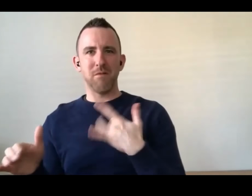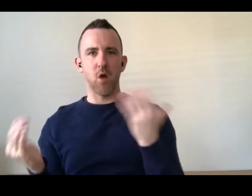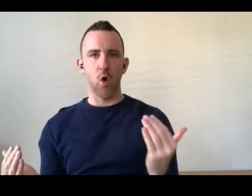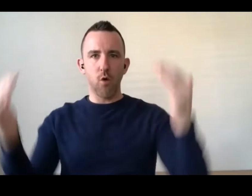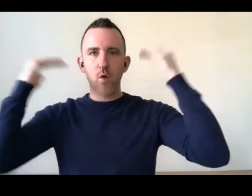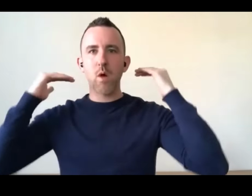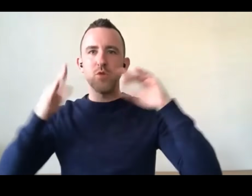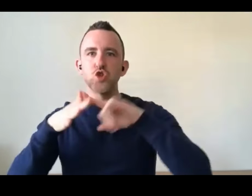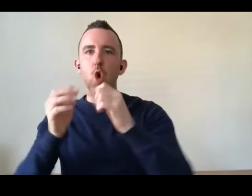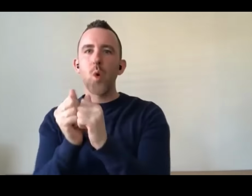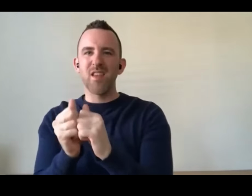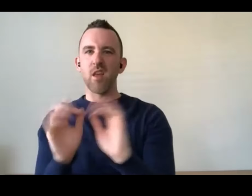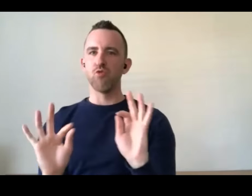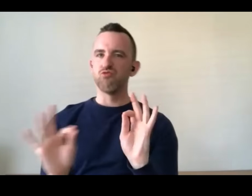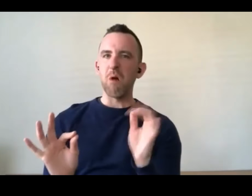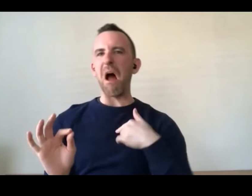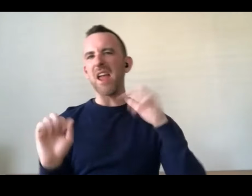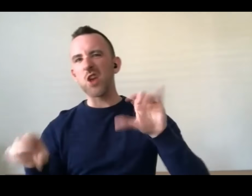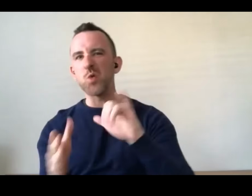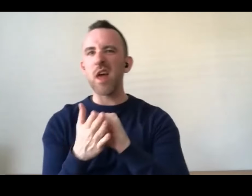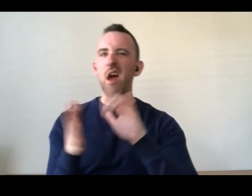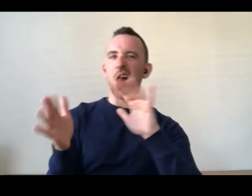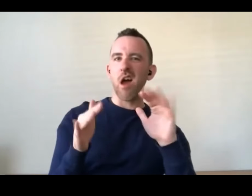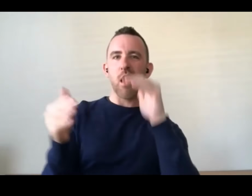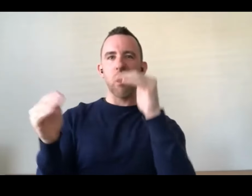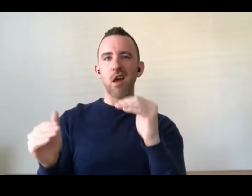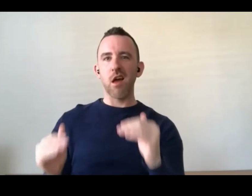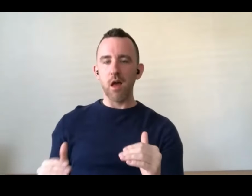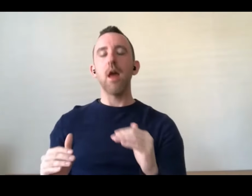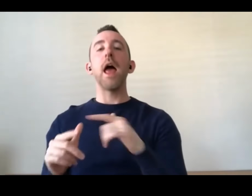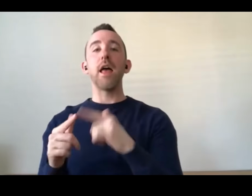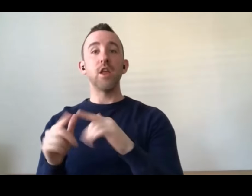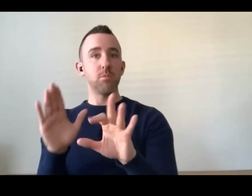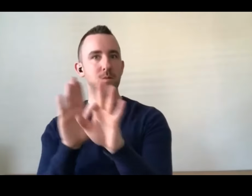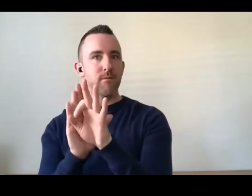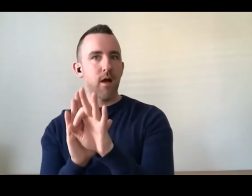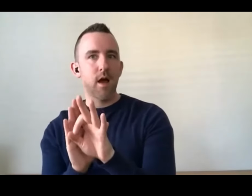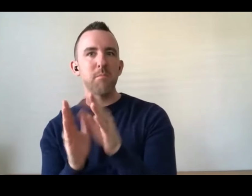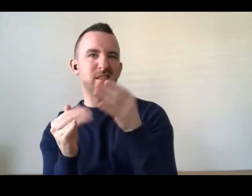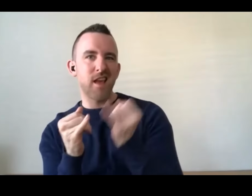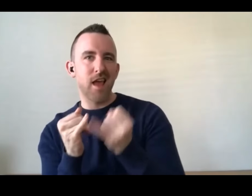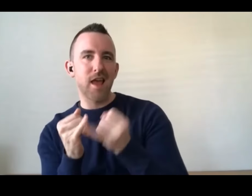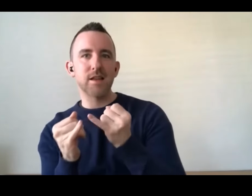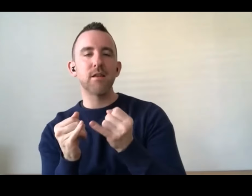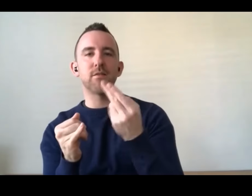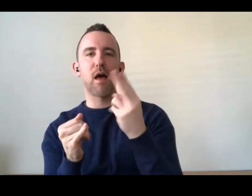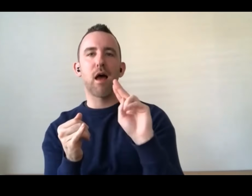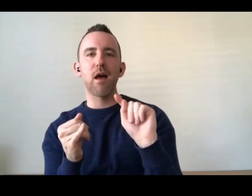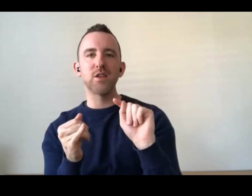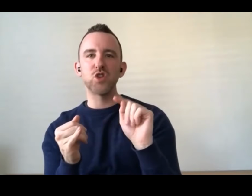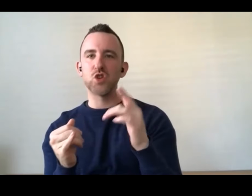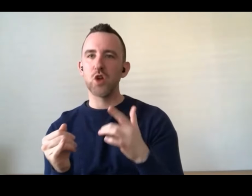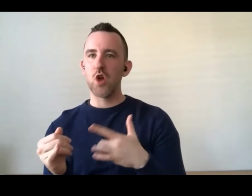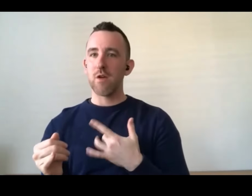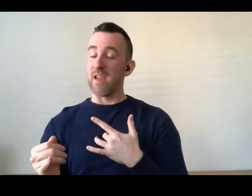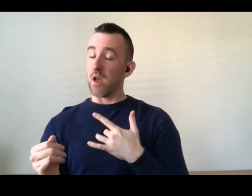start with that and then move on, and move to the next thing and the next thing. And you might find by the end of it that there's a whole lot